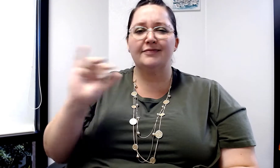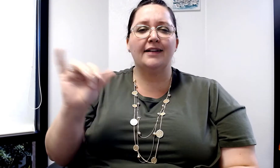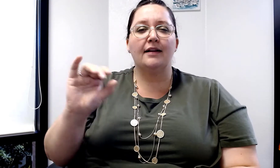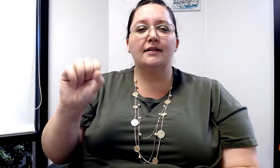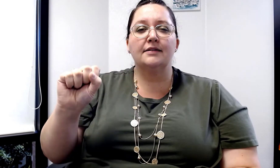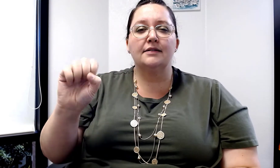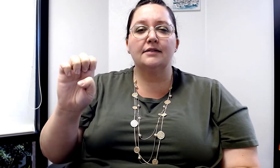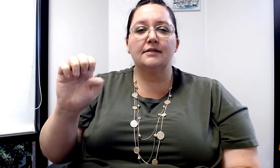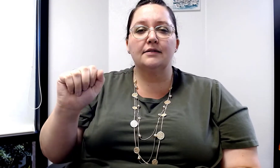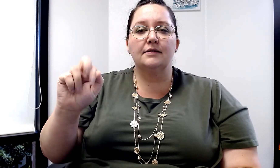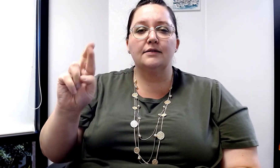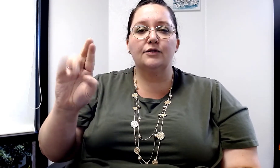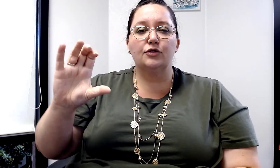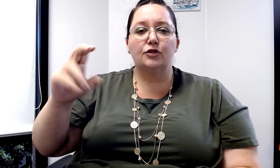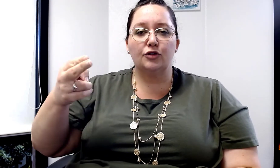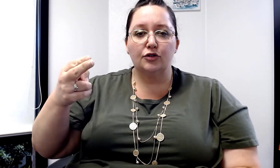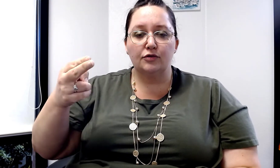I'm searching for something.